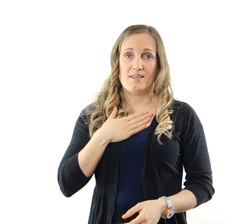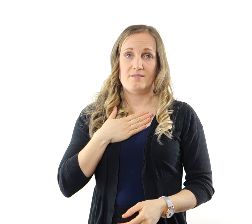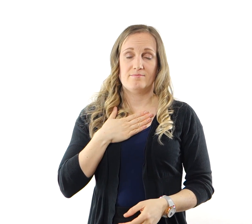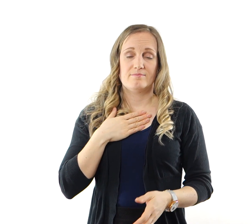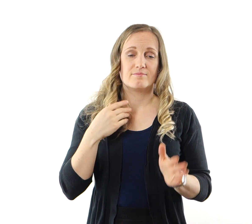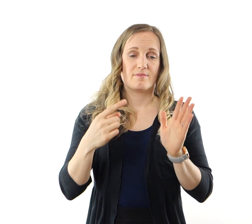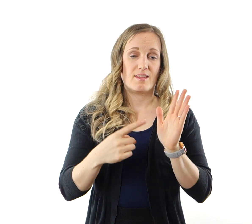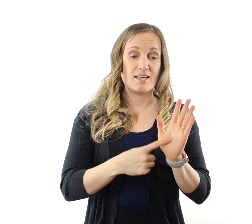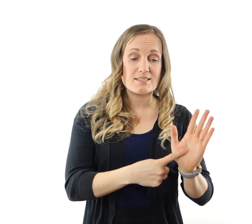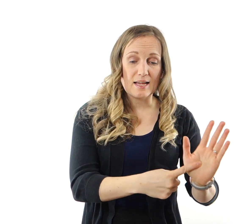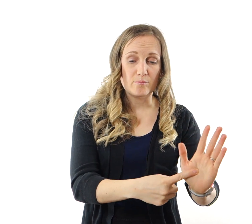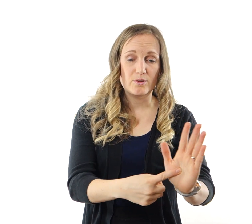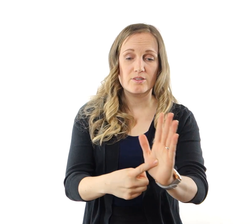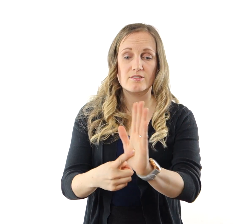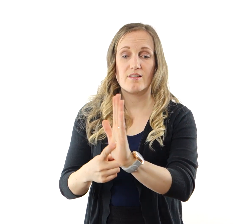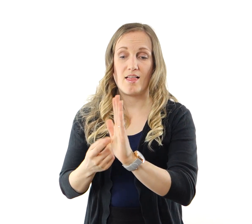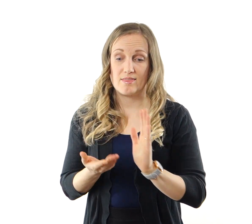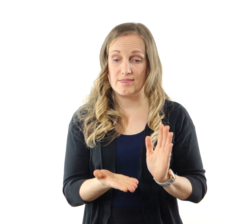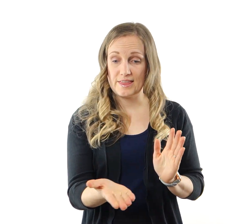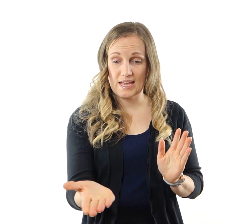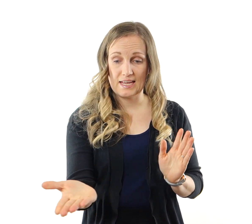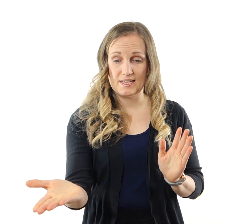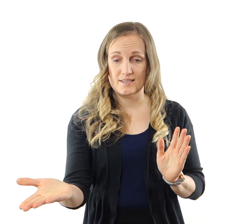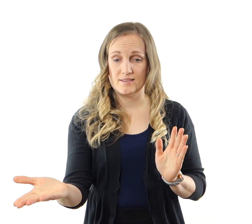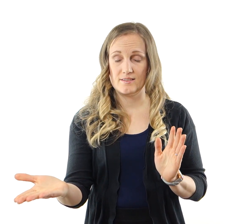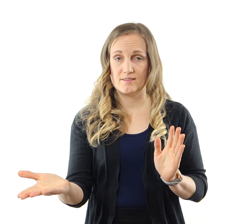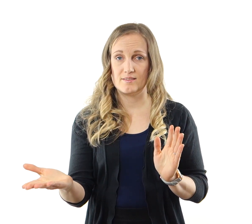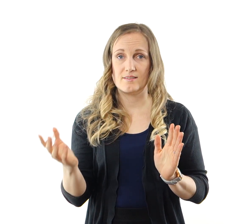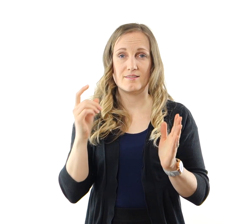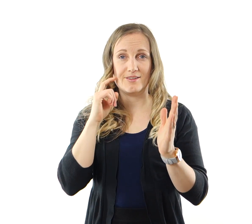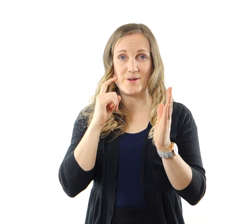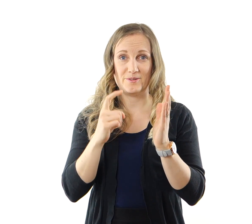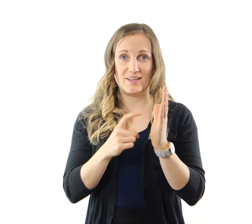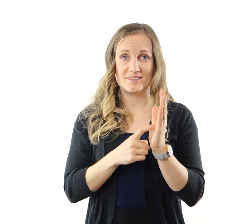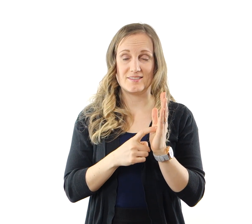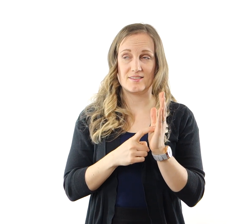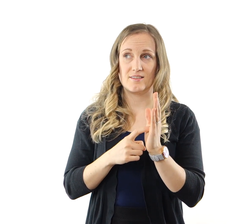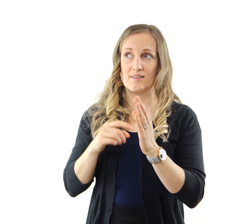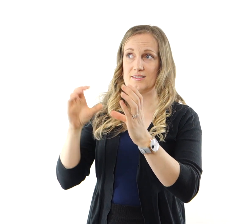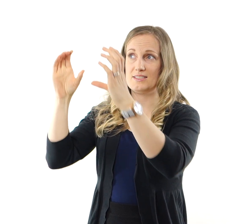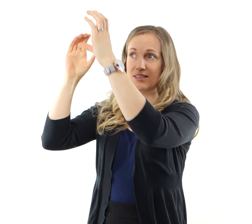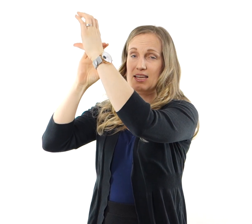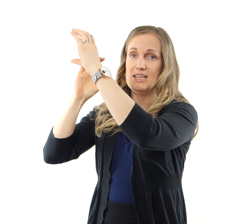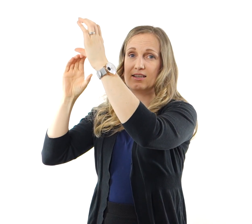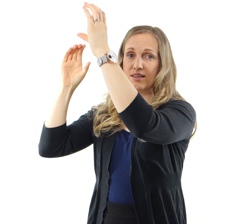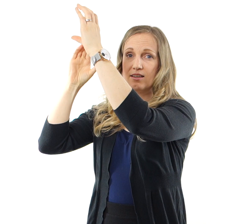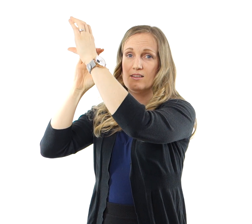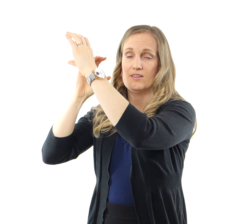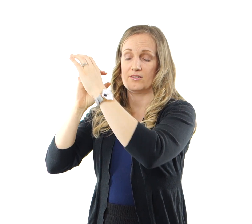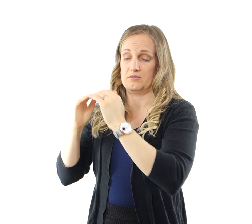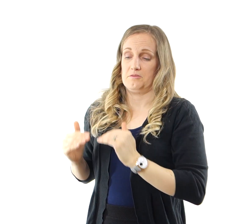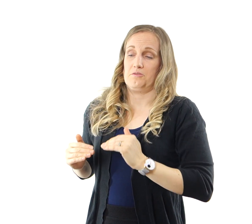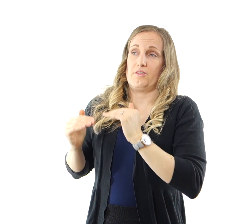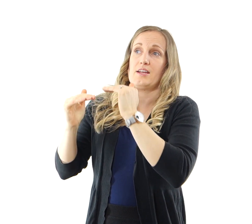My example, they notice, seek